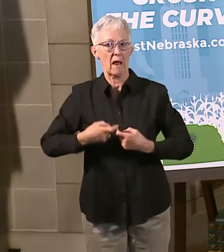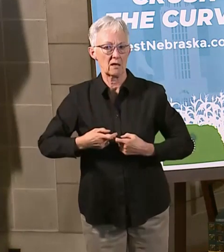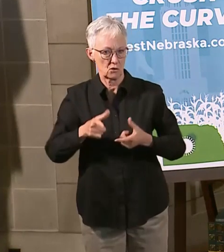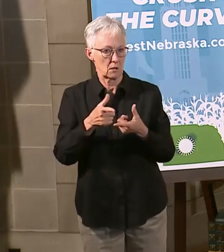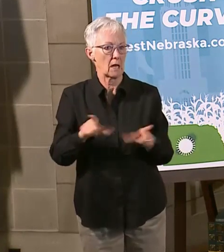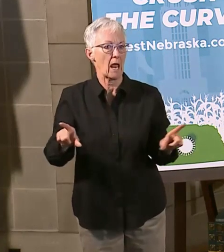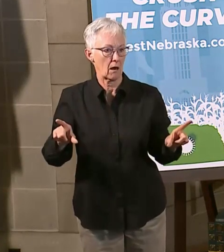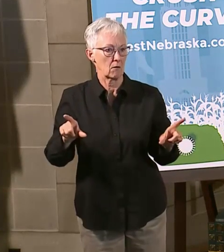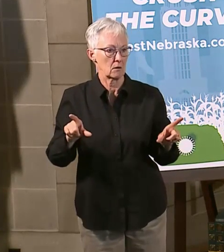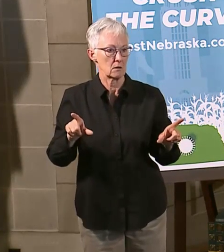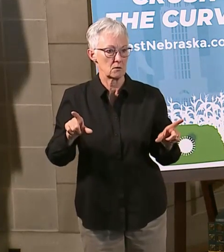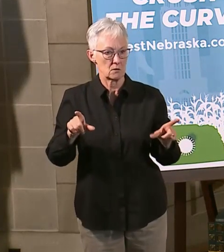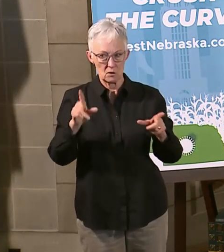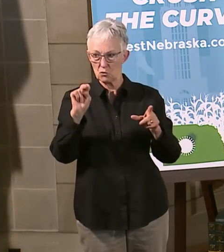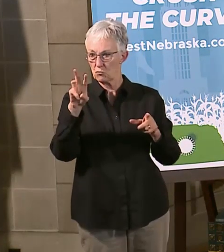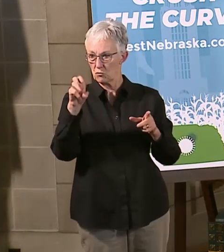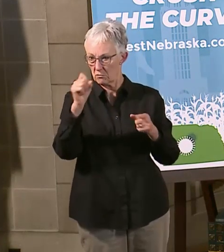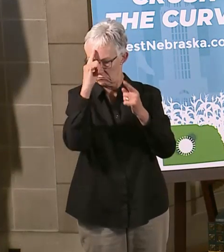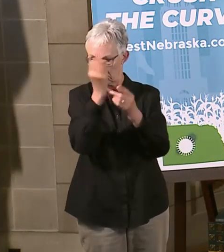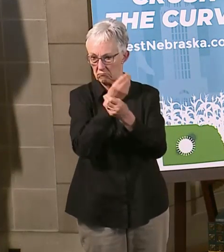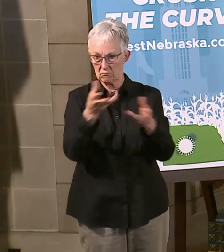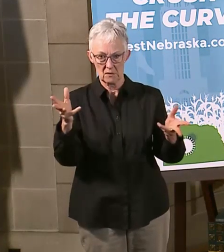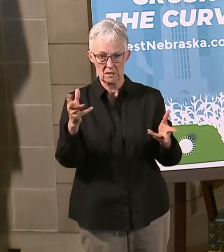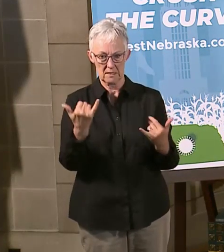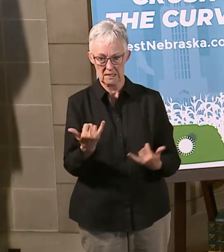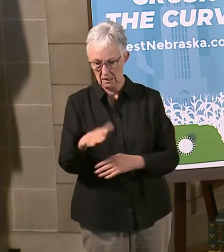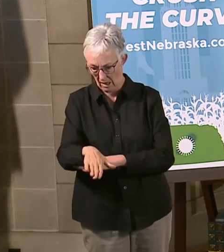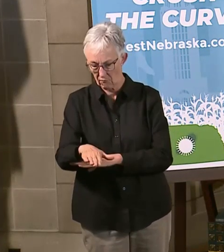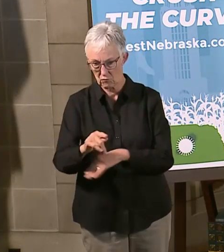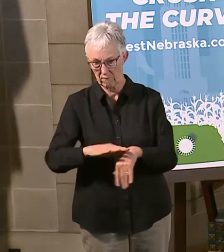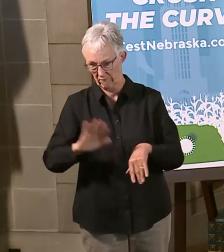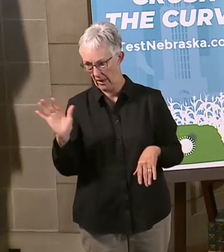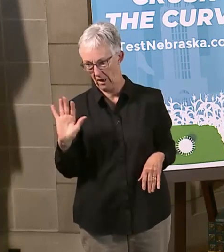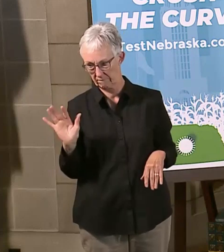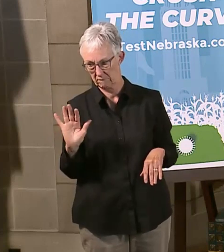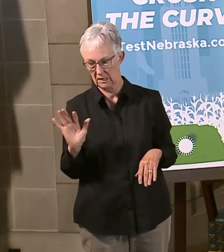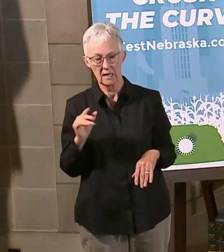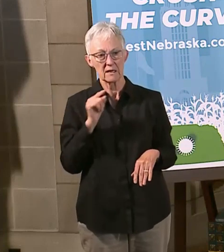this is actually a community problem, not just a specific industry or business problem.